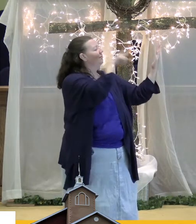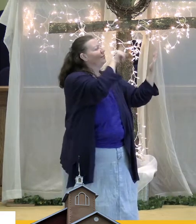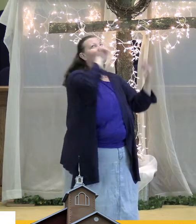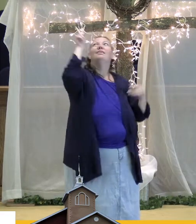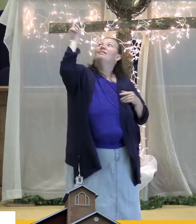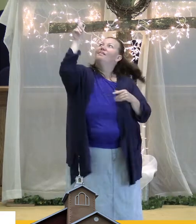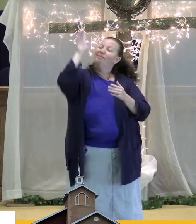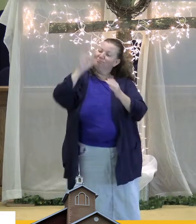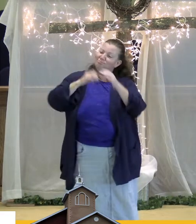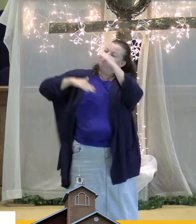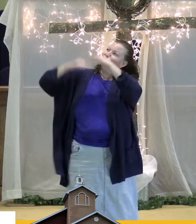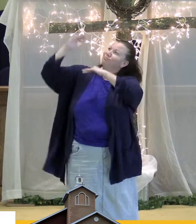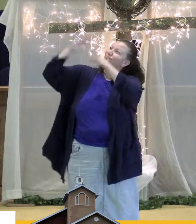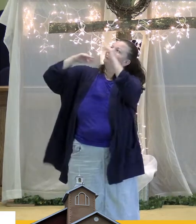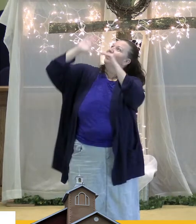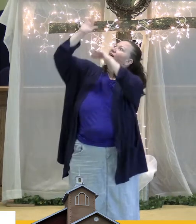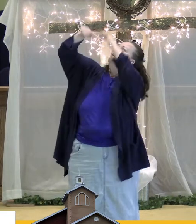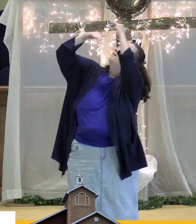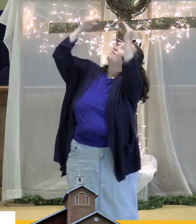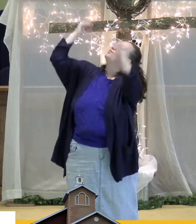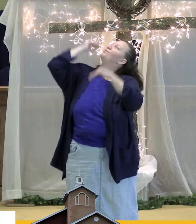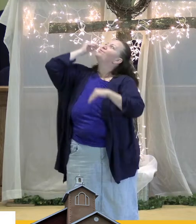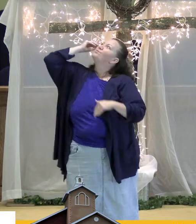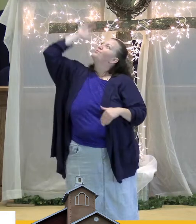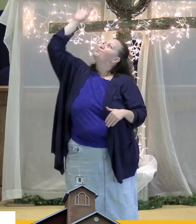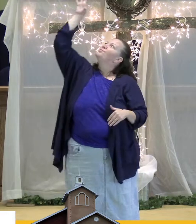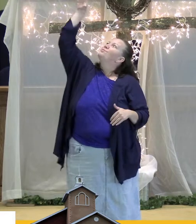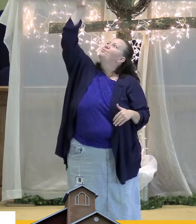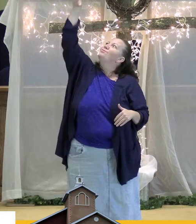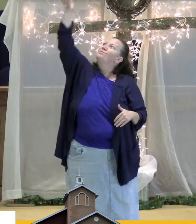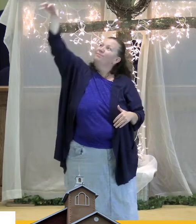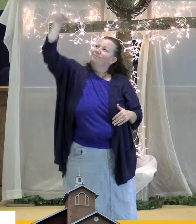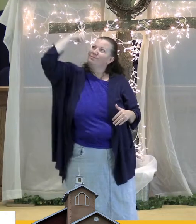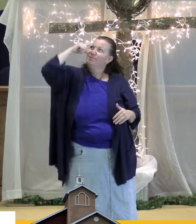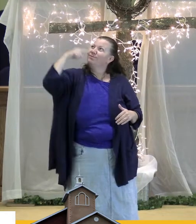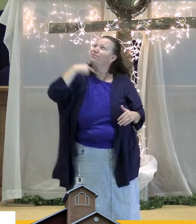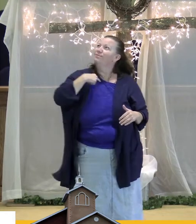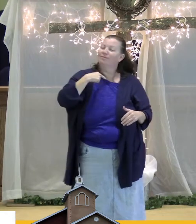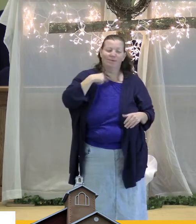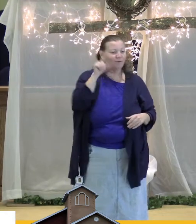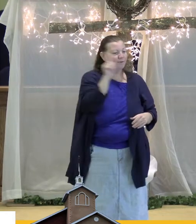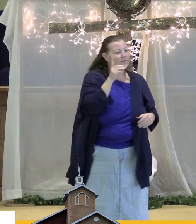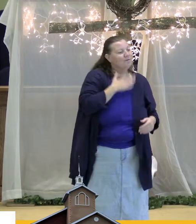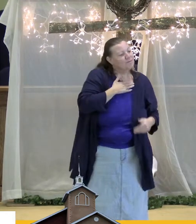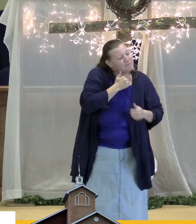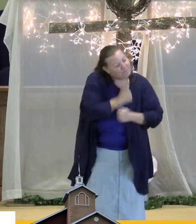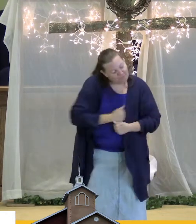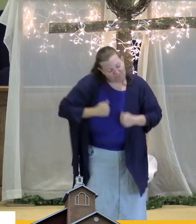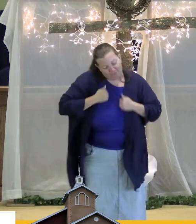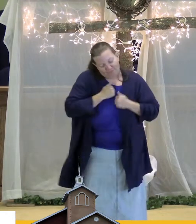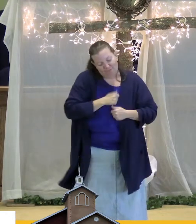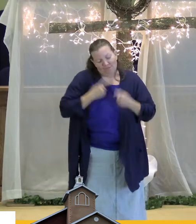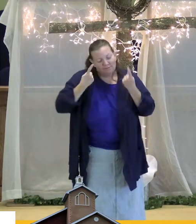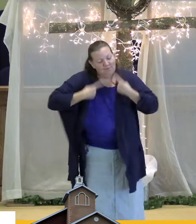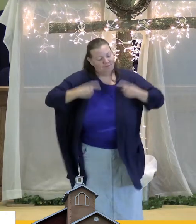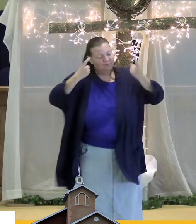I read the words in red of a heavenly home on high. You're preparing a place where